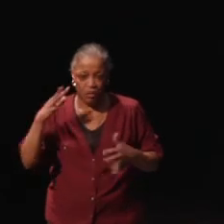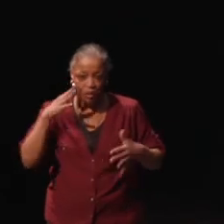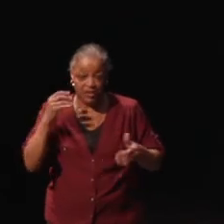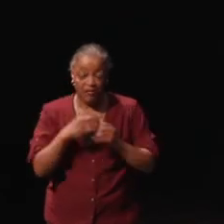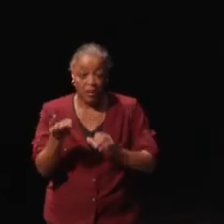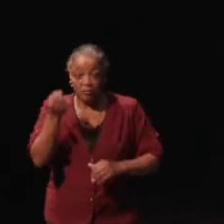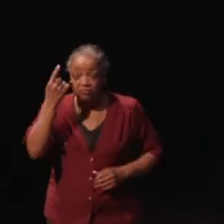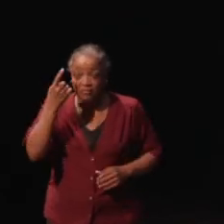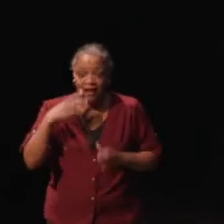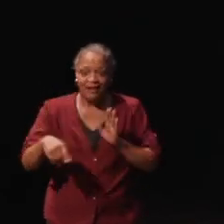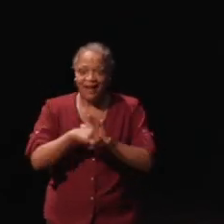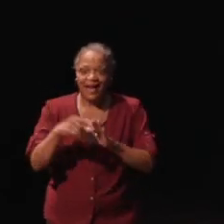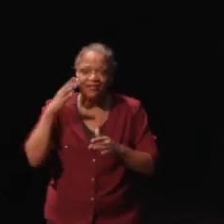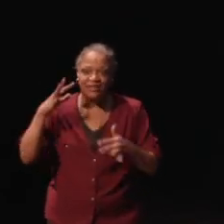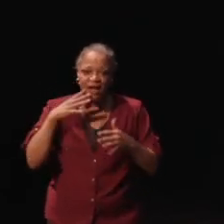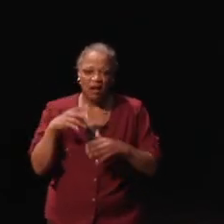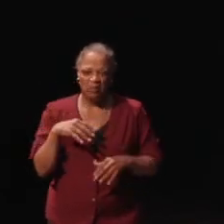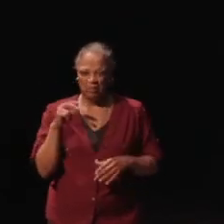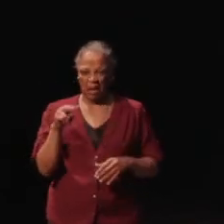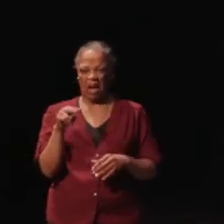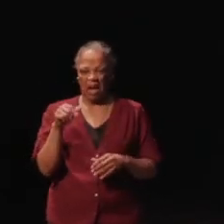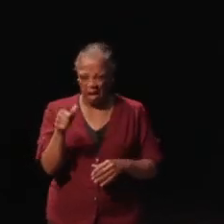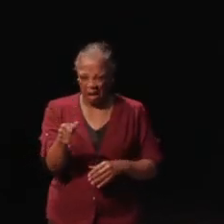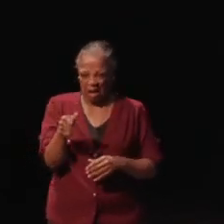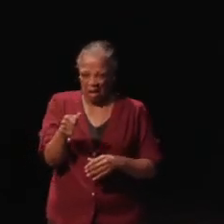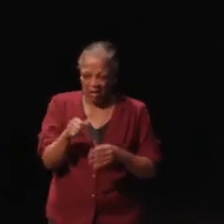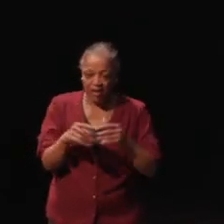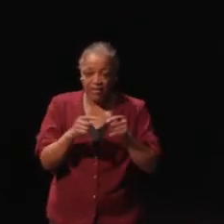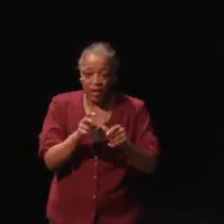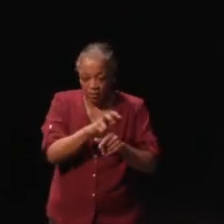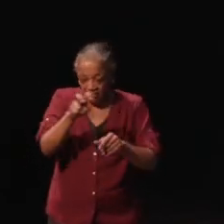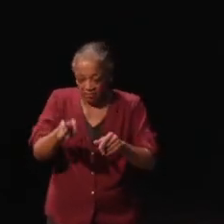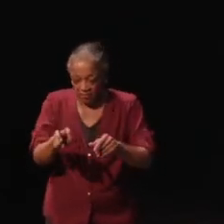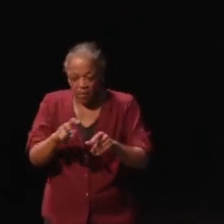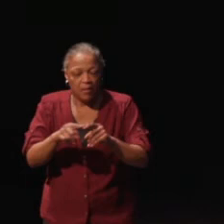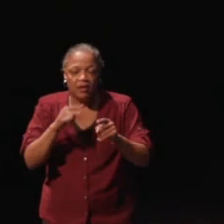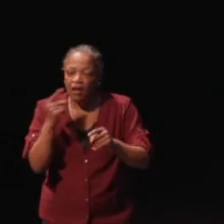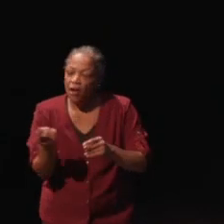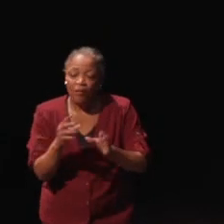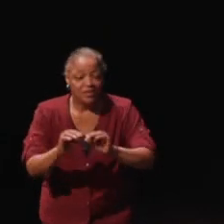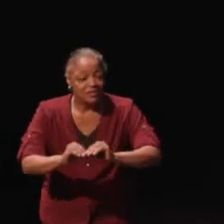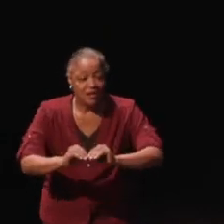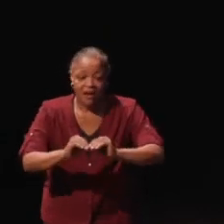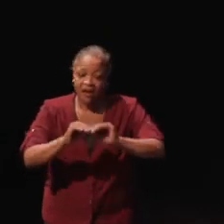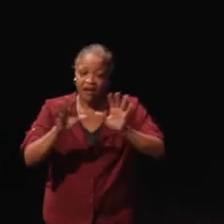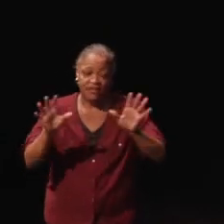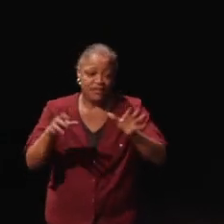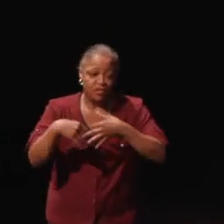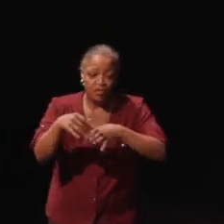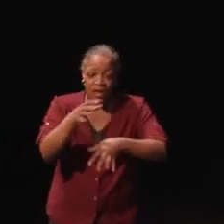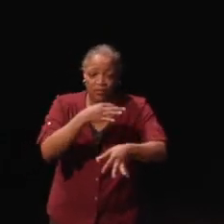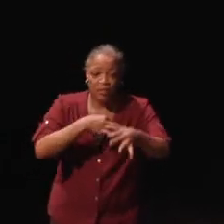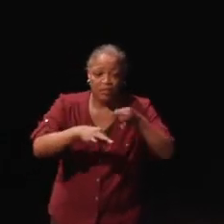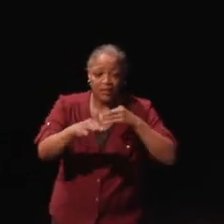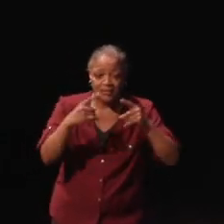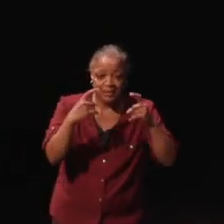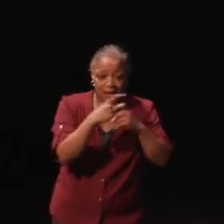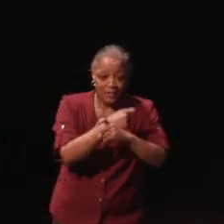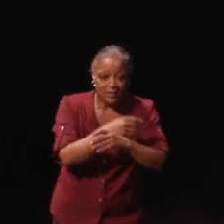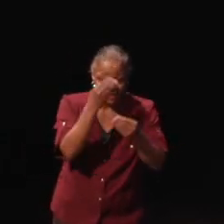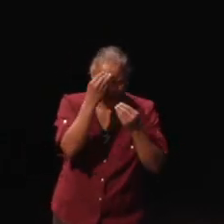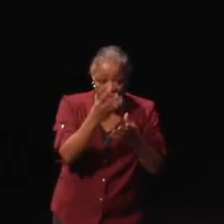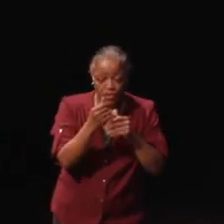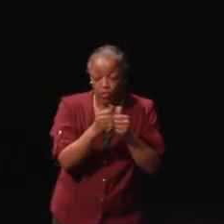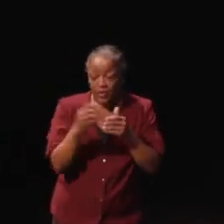got that was a negative sound and it would move on. But it's not always that obvious that you can replace even more complex information